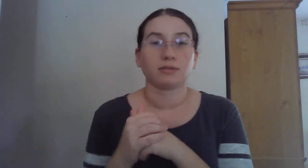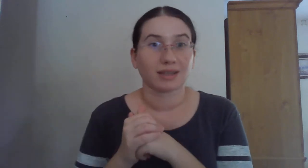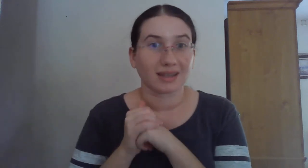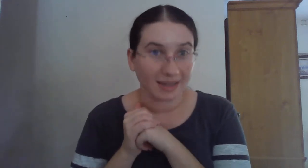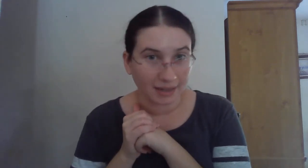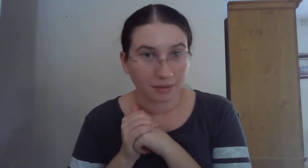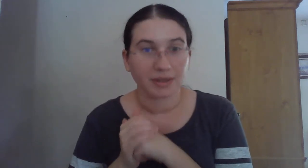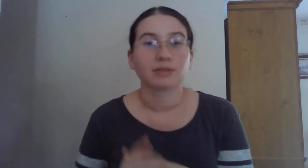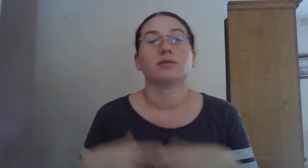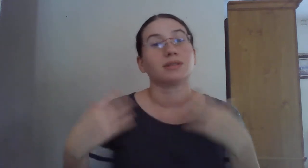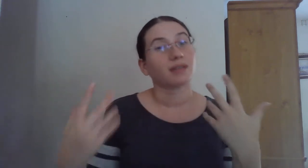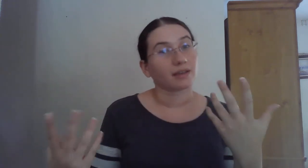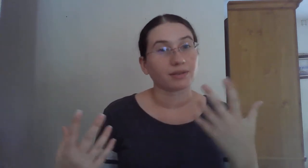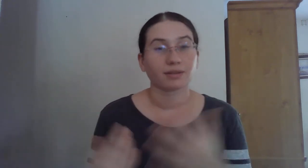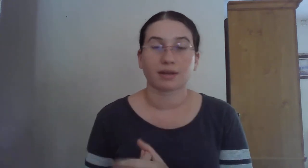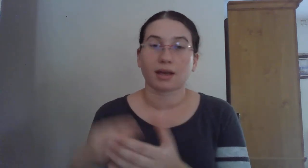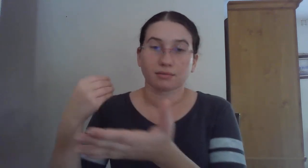it later, right? So a savings account,